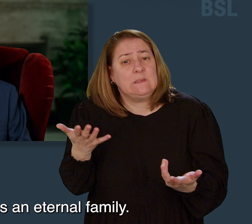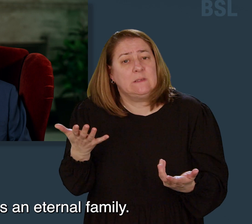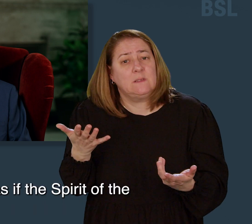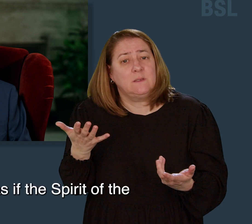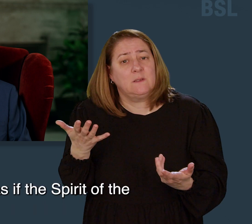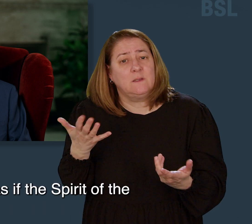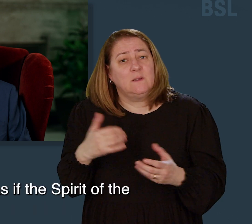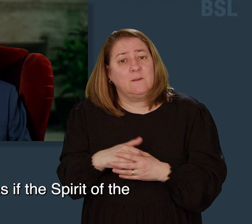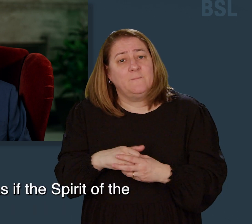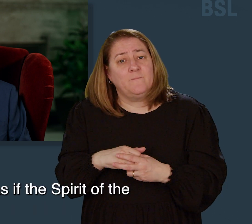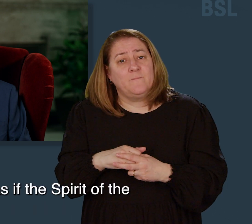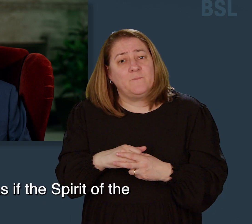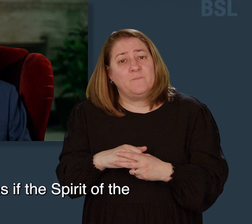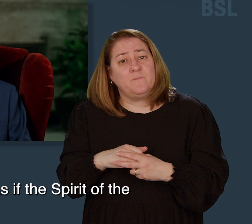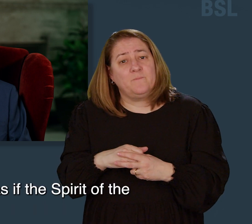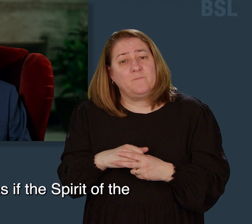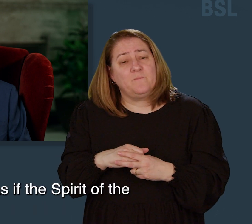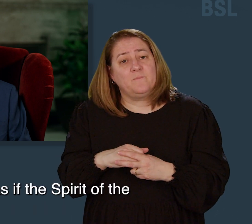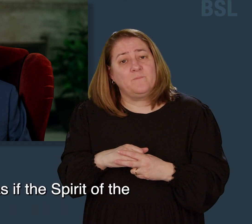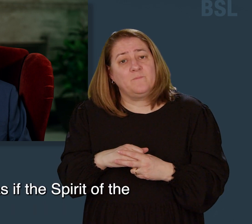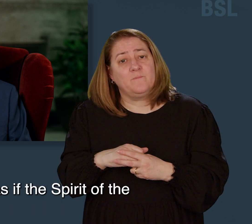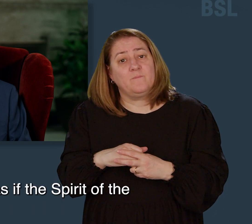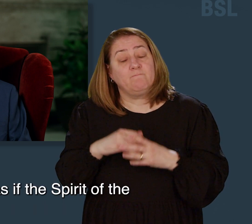eternal family."